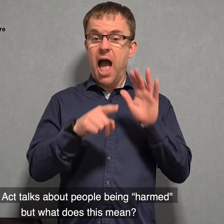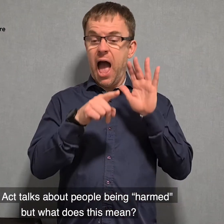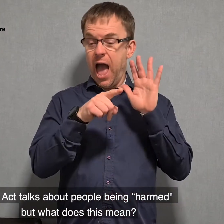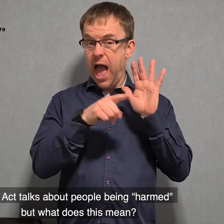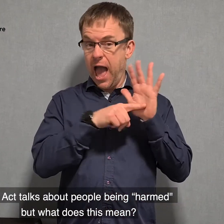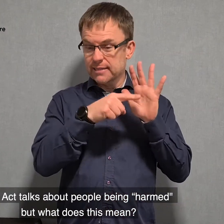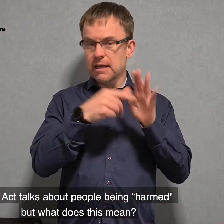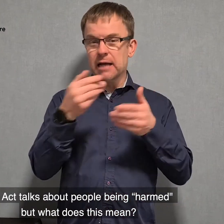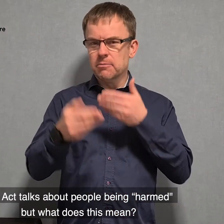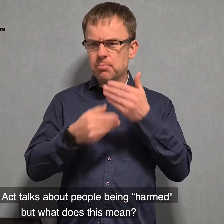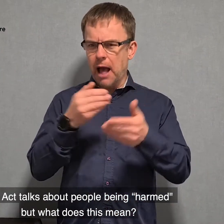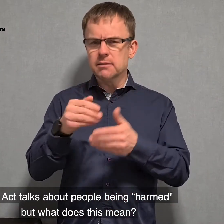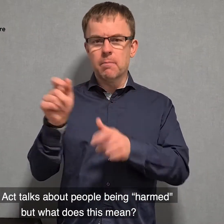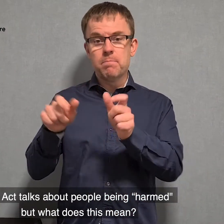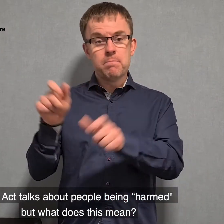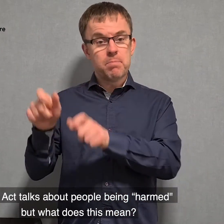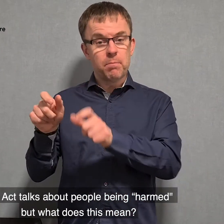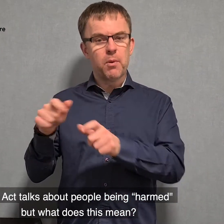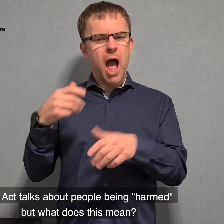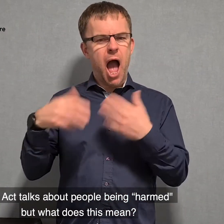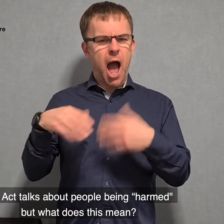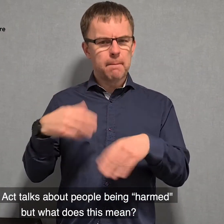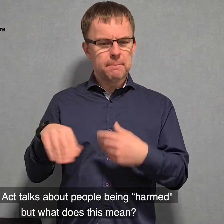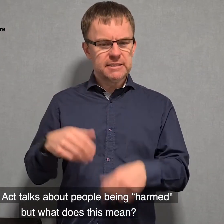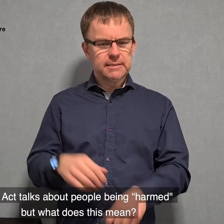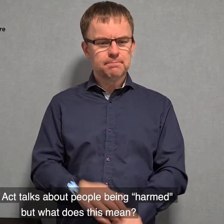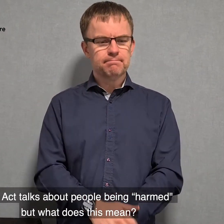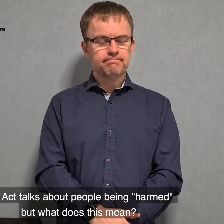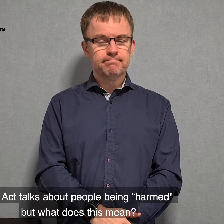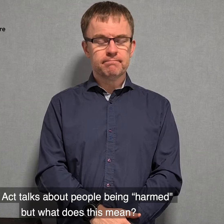The Act talks about people being harmed, but what does this mean?